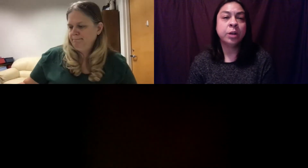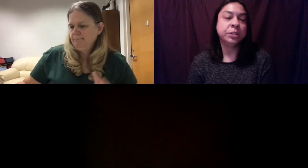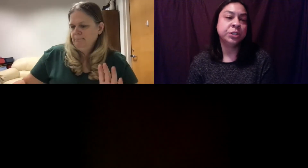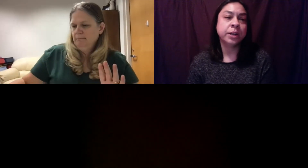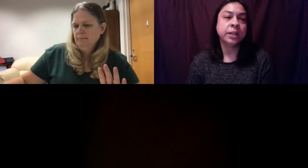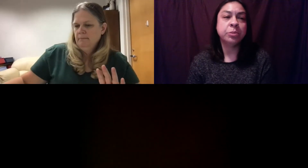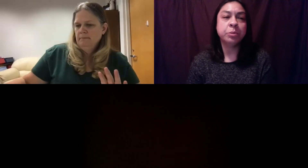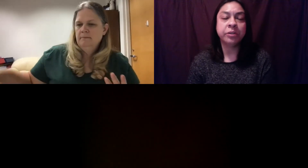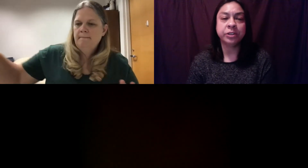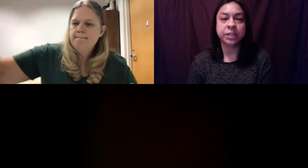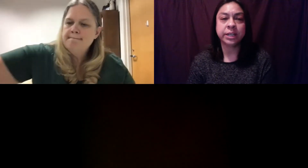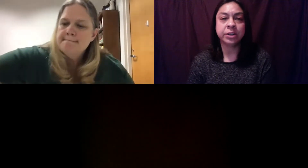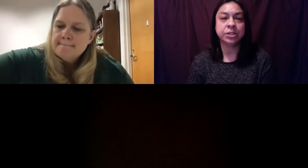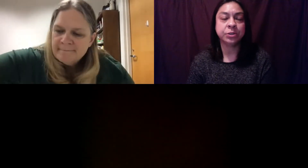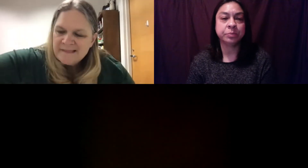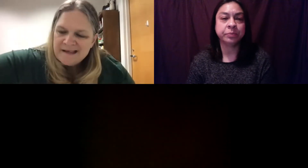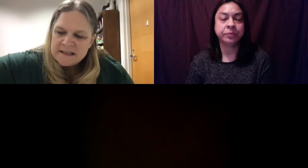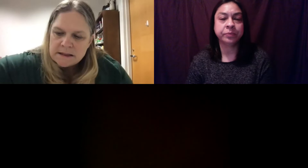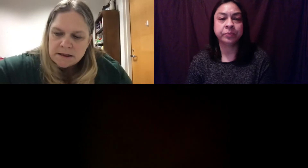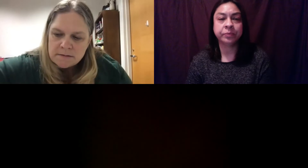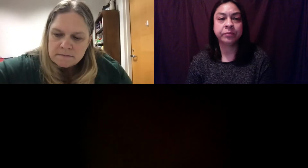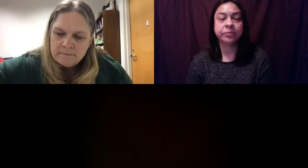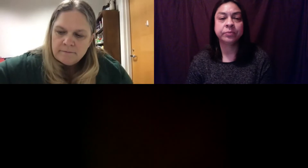it'll help us to run a little bit more efficiently here in Zoom.